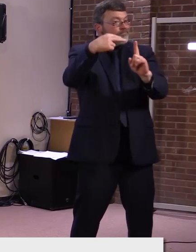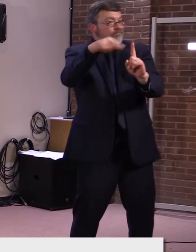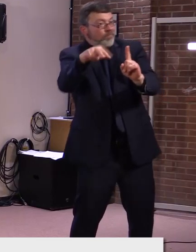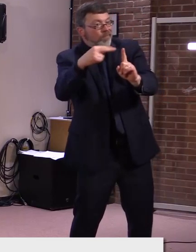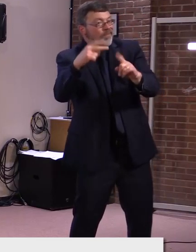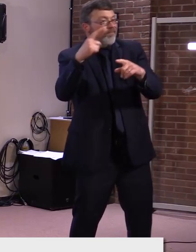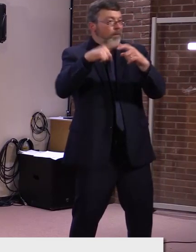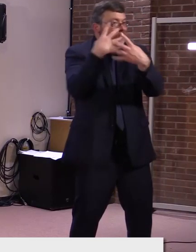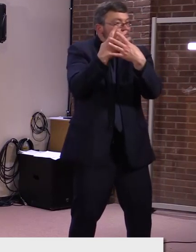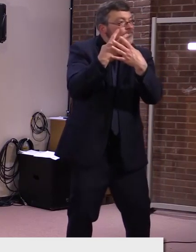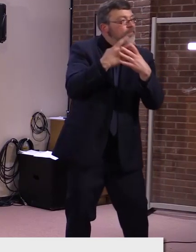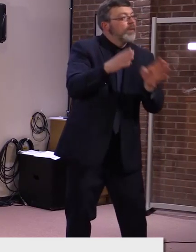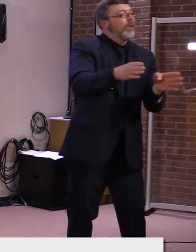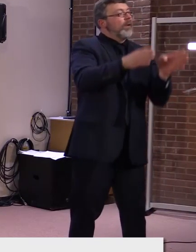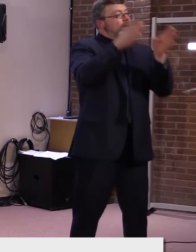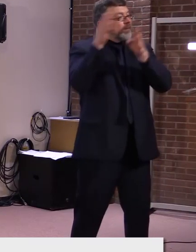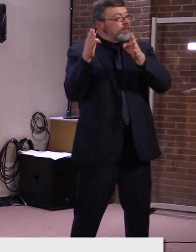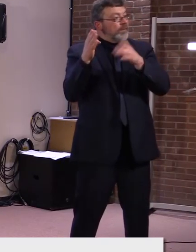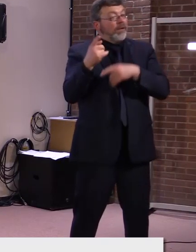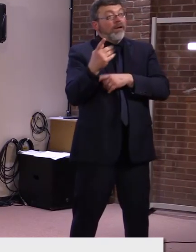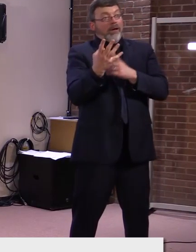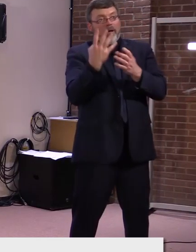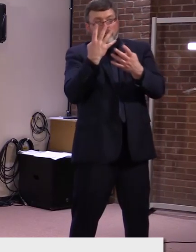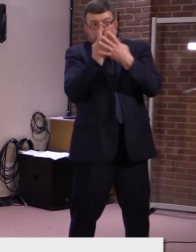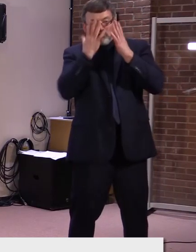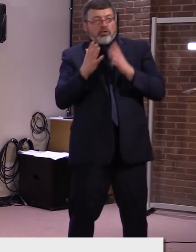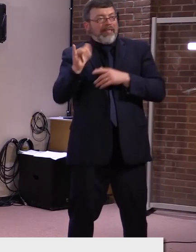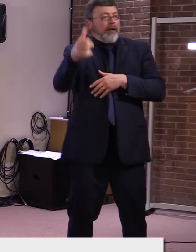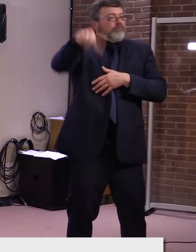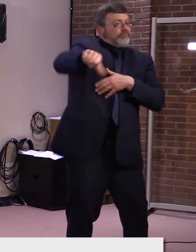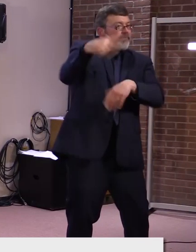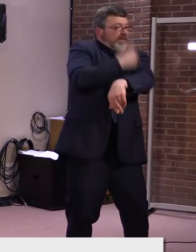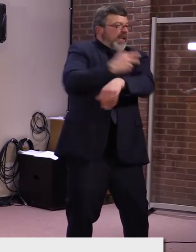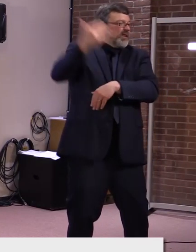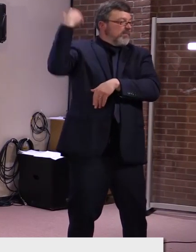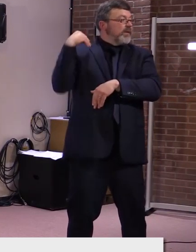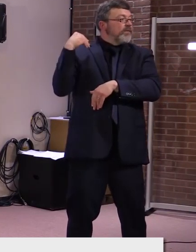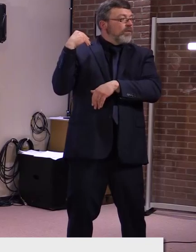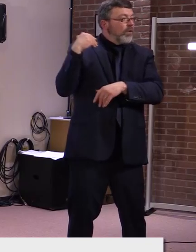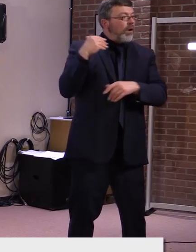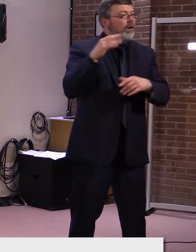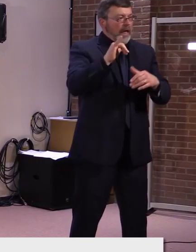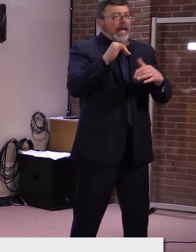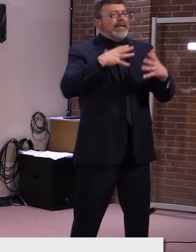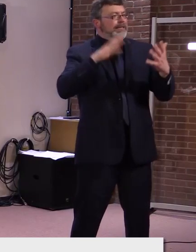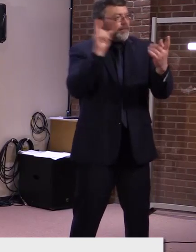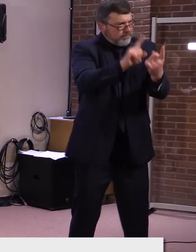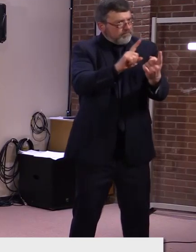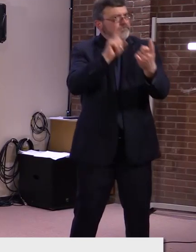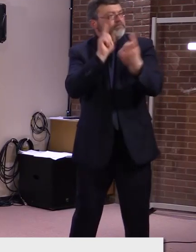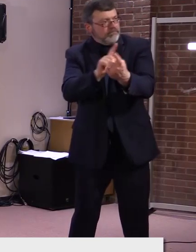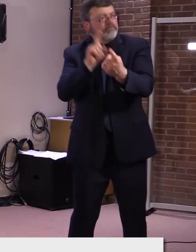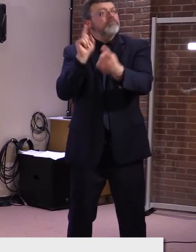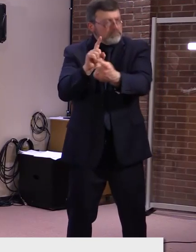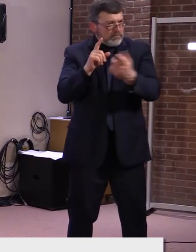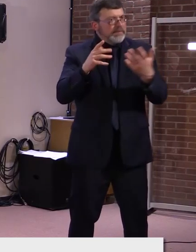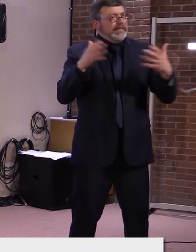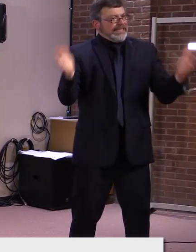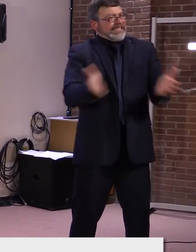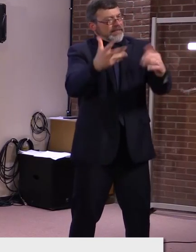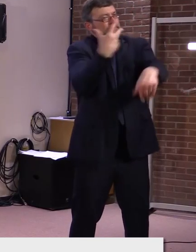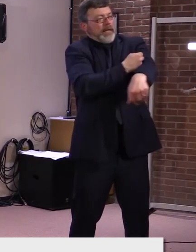see if they have any concerns and we can address those concerns. As you can see, the strategy is designed to